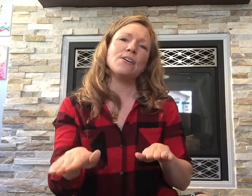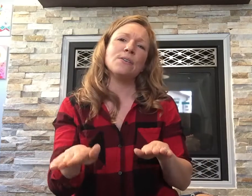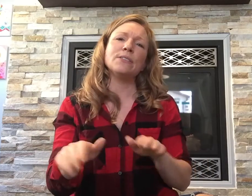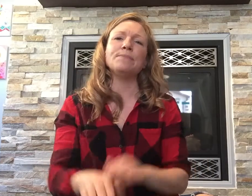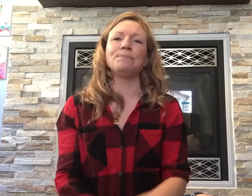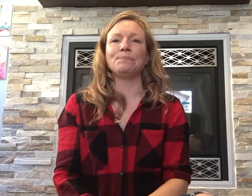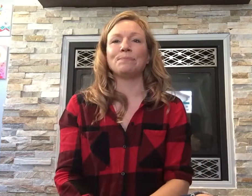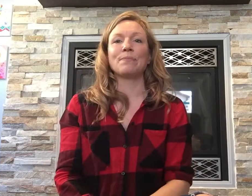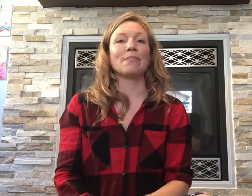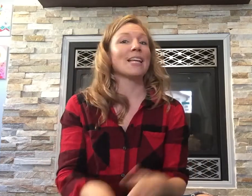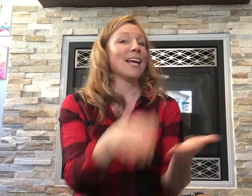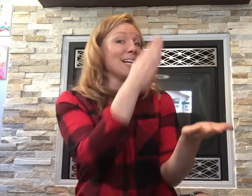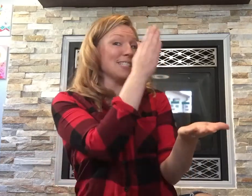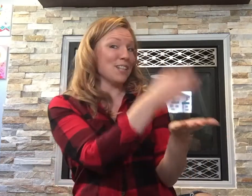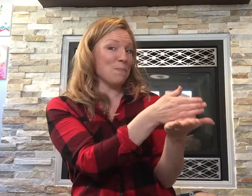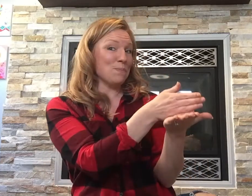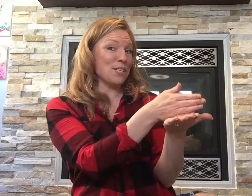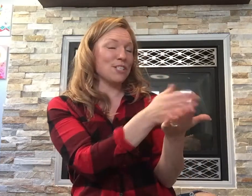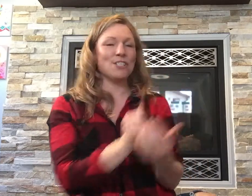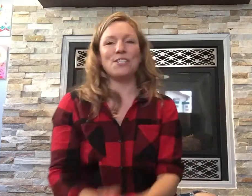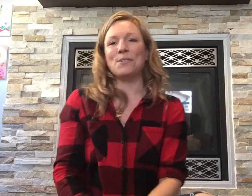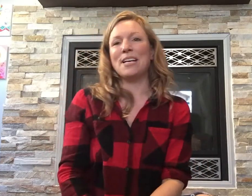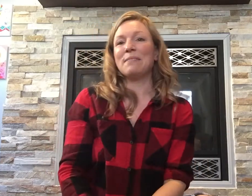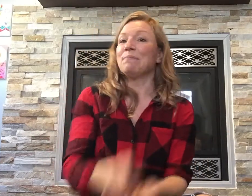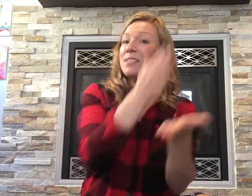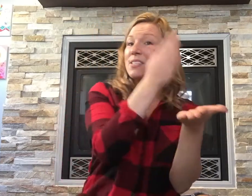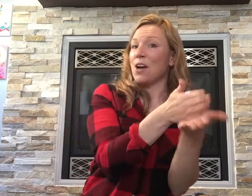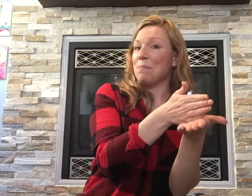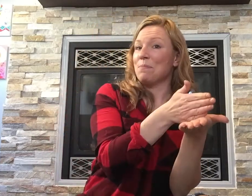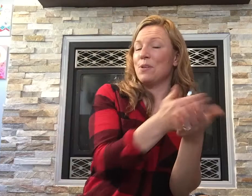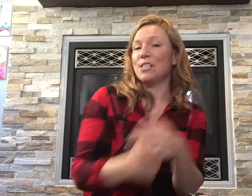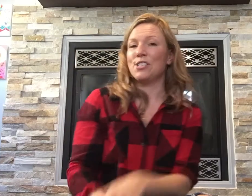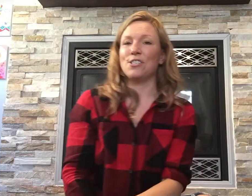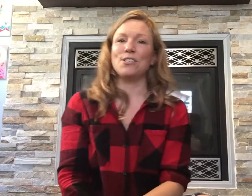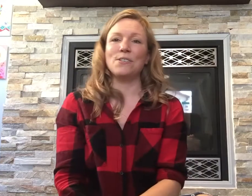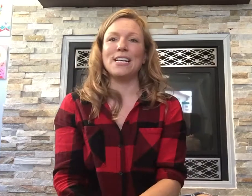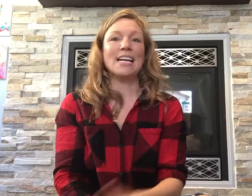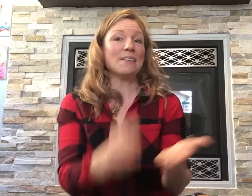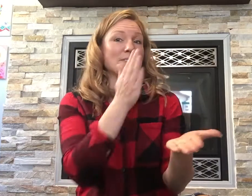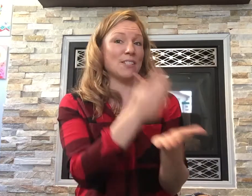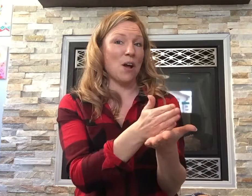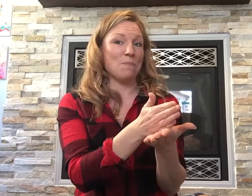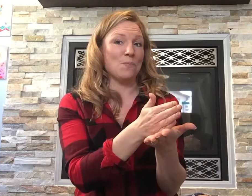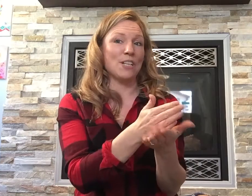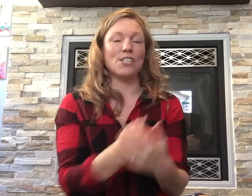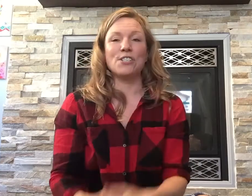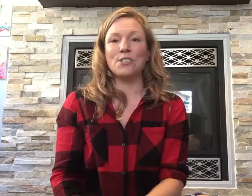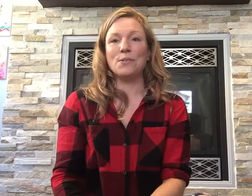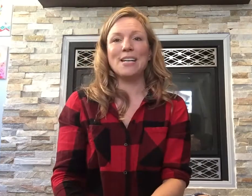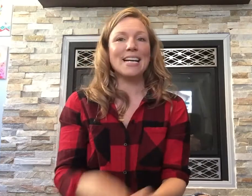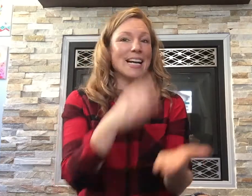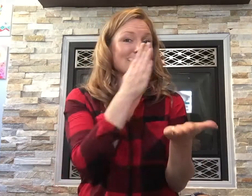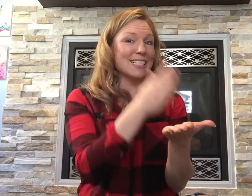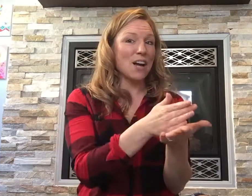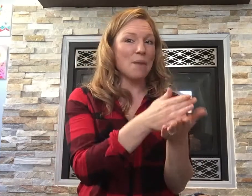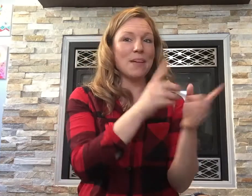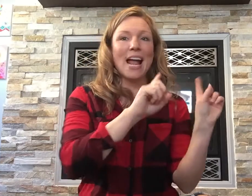town, stop what you're doing, stop what you're doing, stop what you're doing, stop